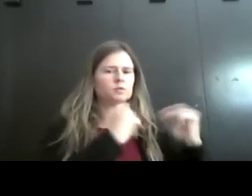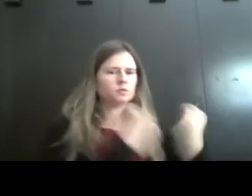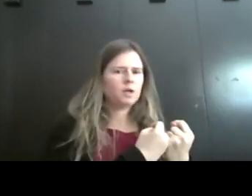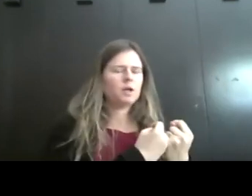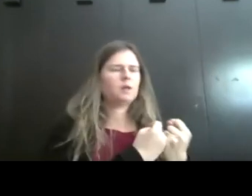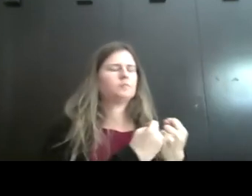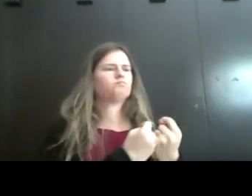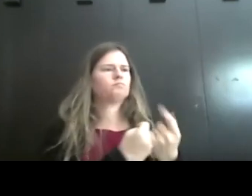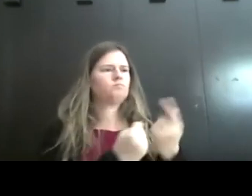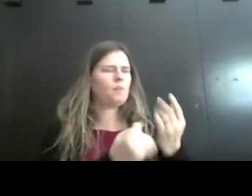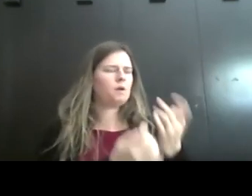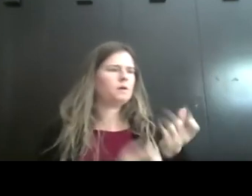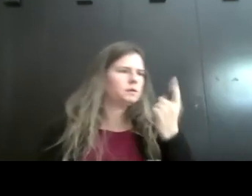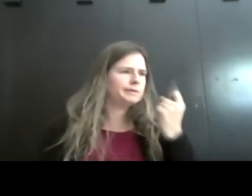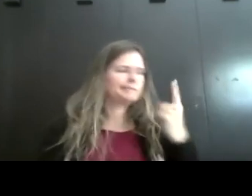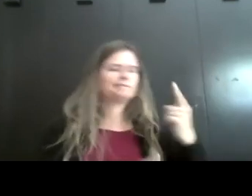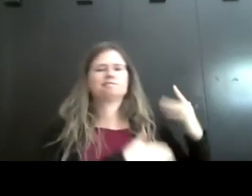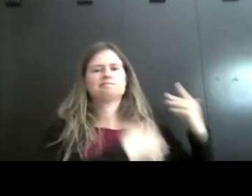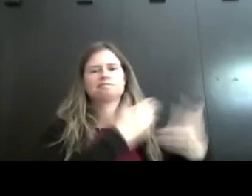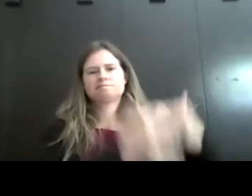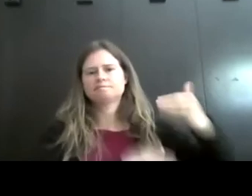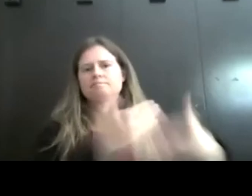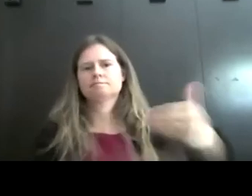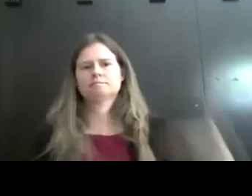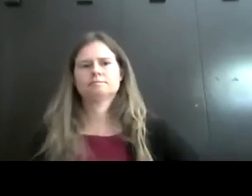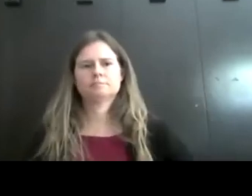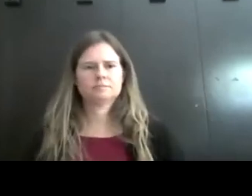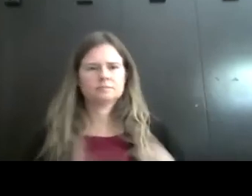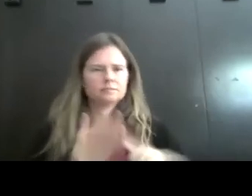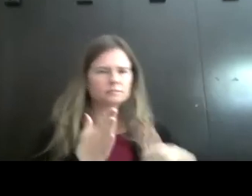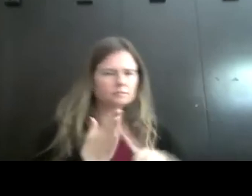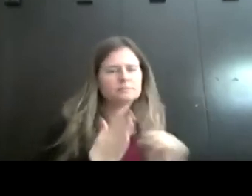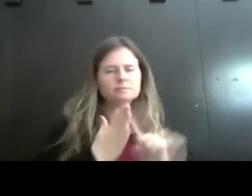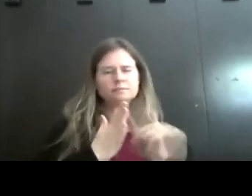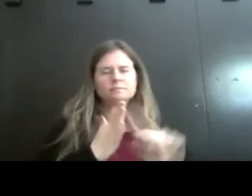It's an ongoing process for many of us. You have to be a detective.